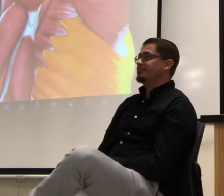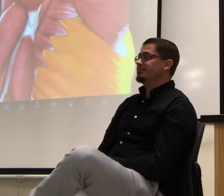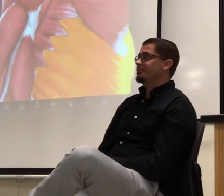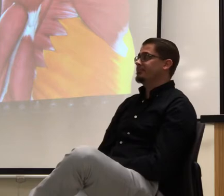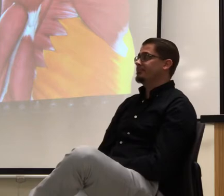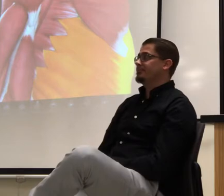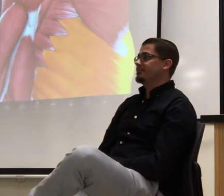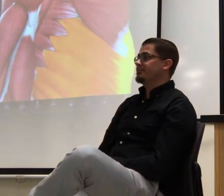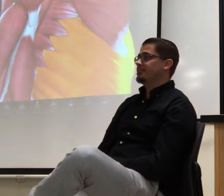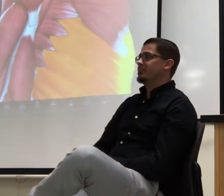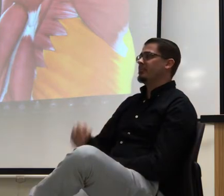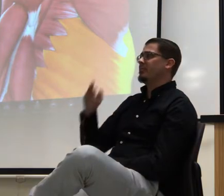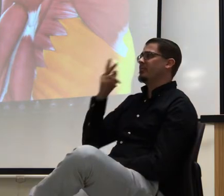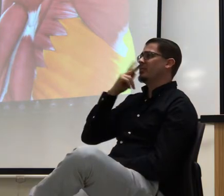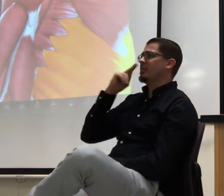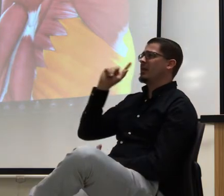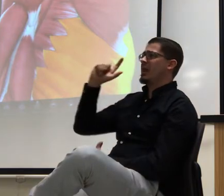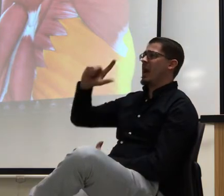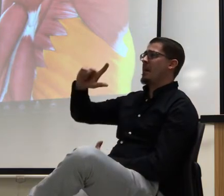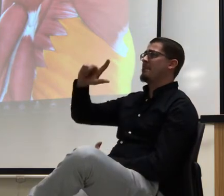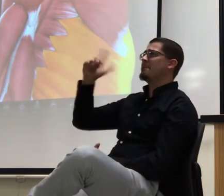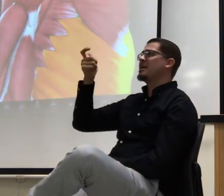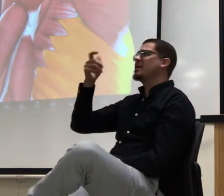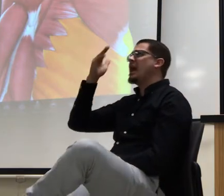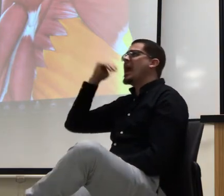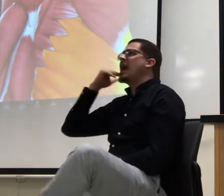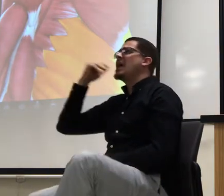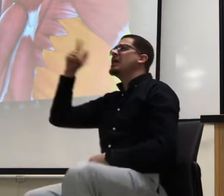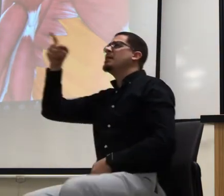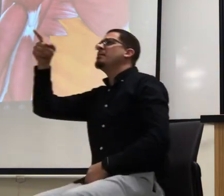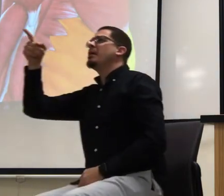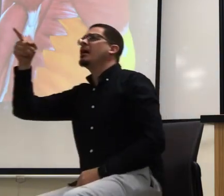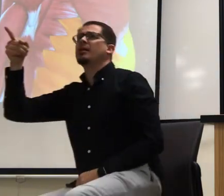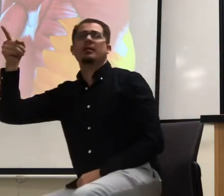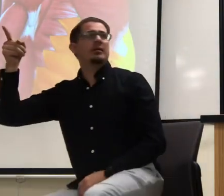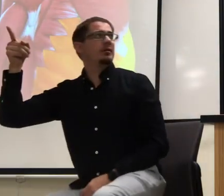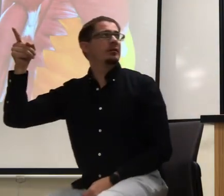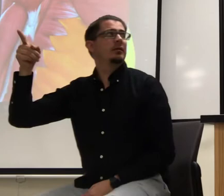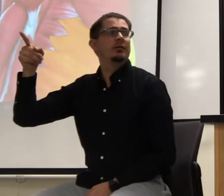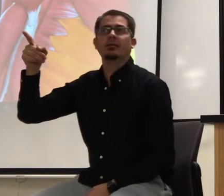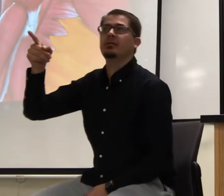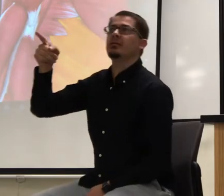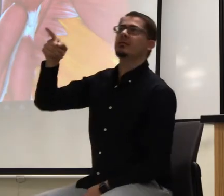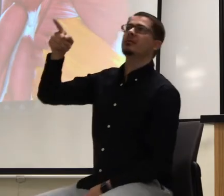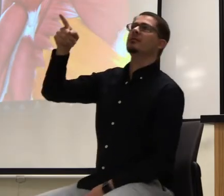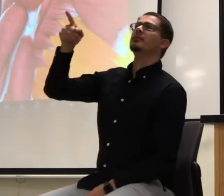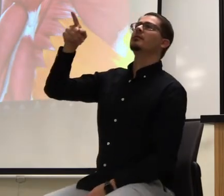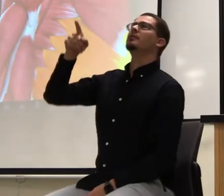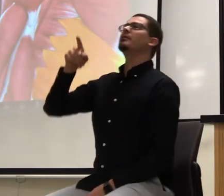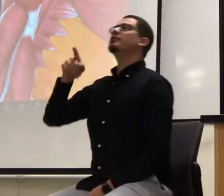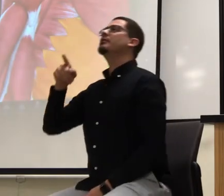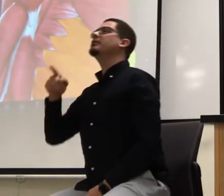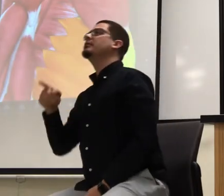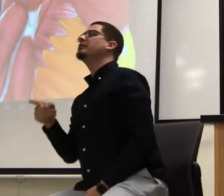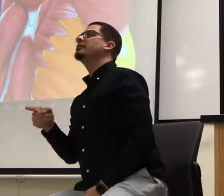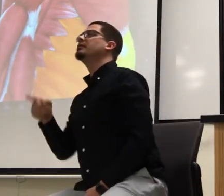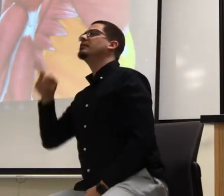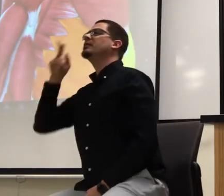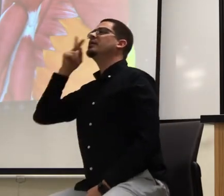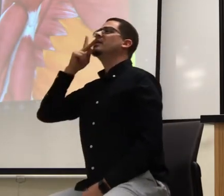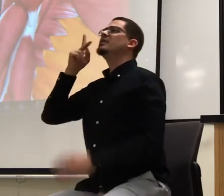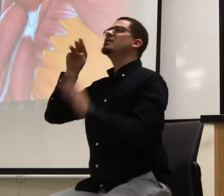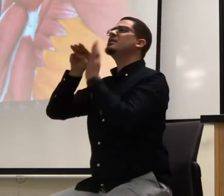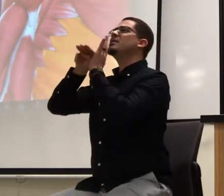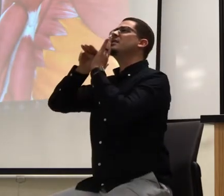And look back there. Do you see that big head? It looks like Easter Egg Island or something. But see the model right next to